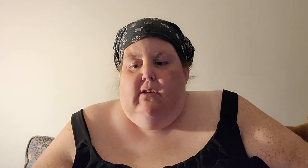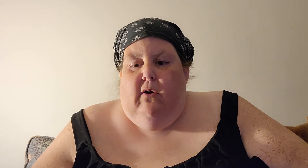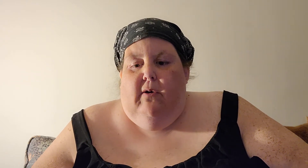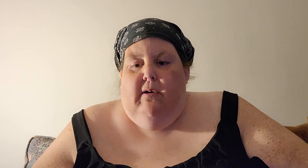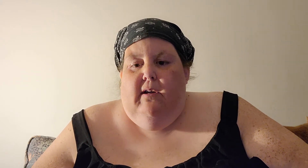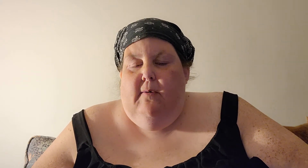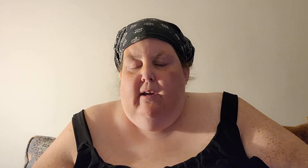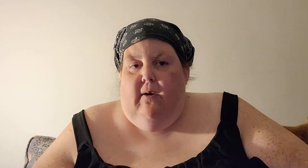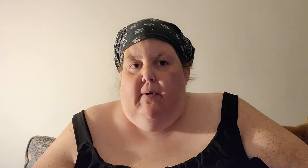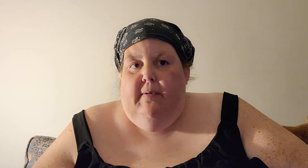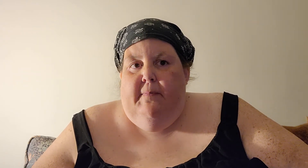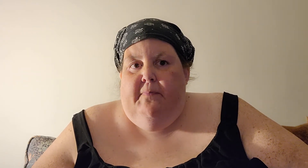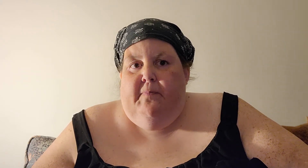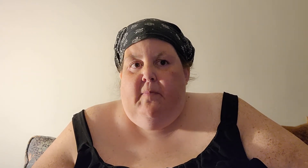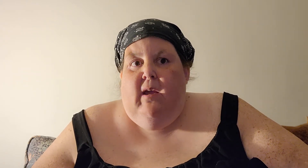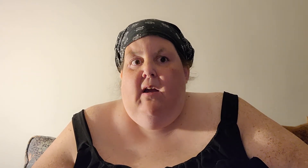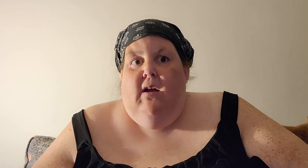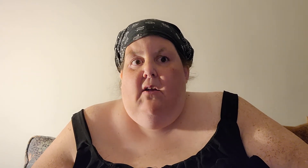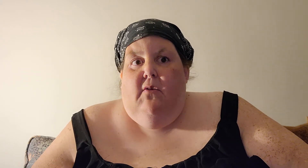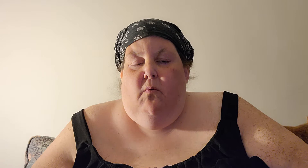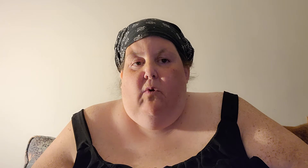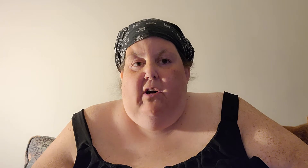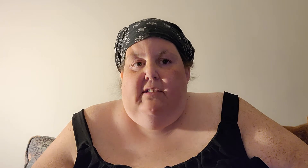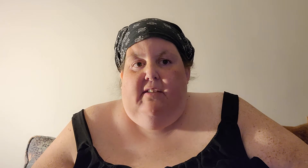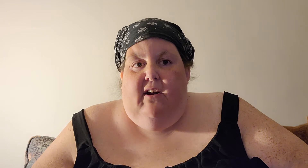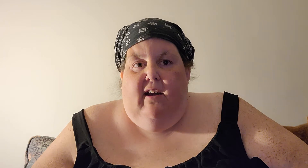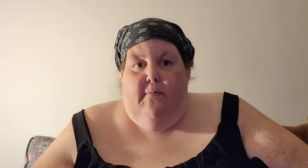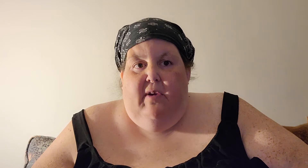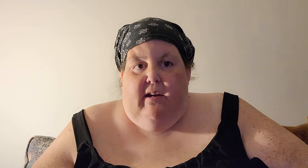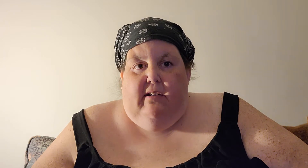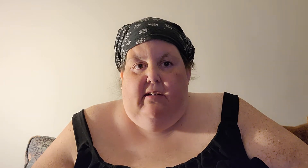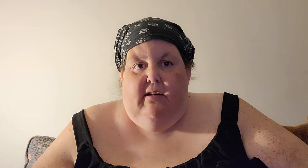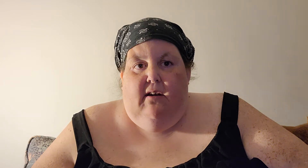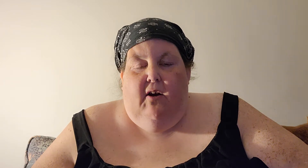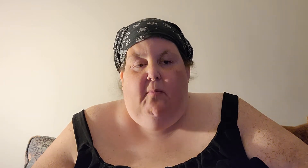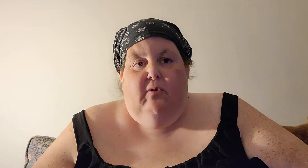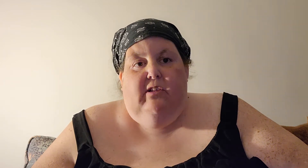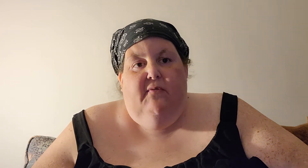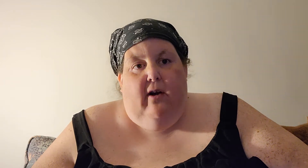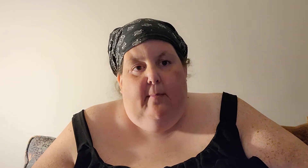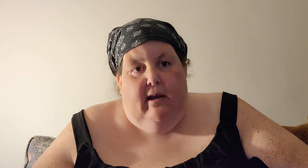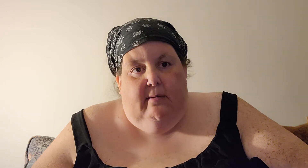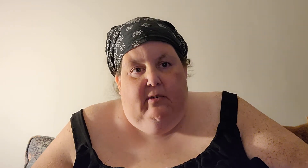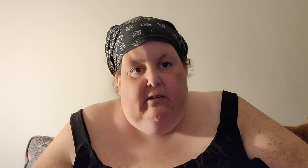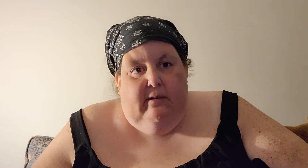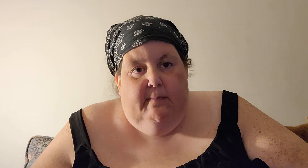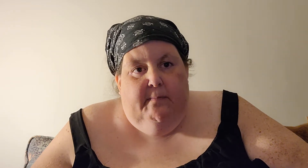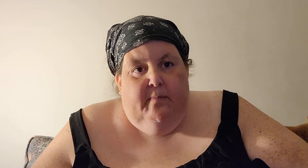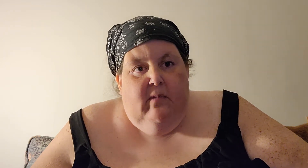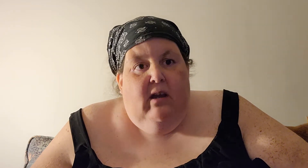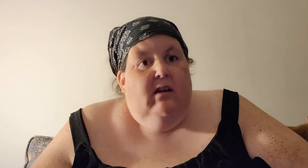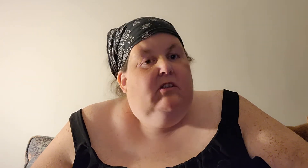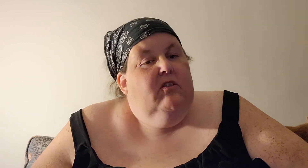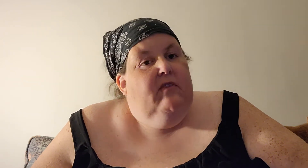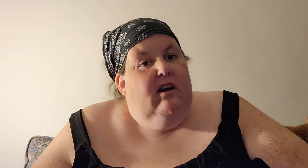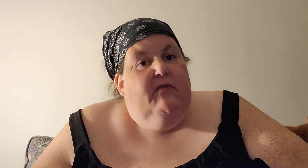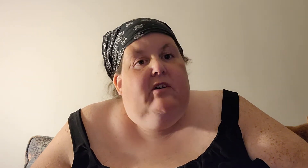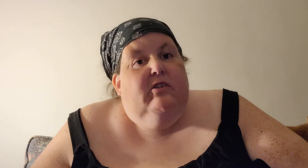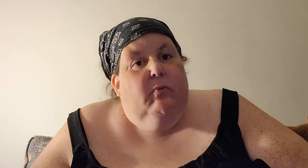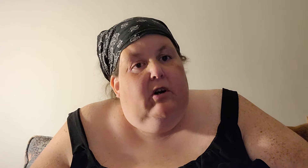so here we go. Words that I've picked are mostly farm animals. So the very first word